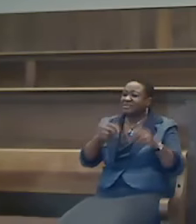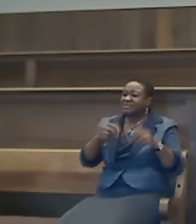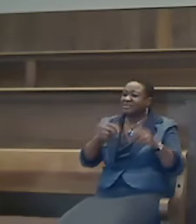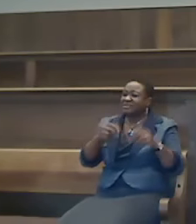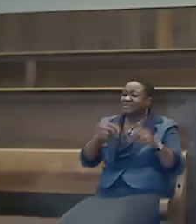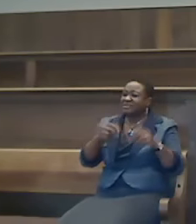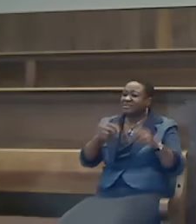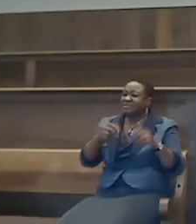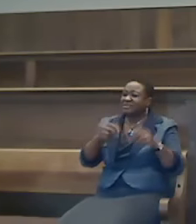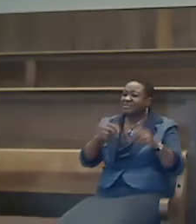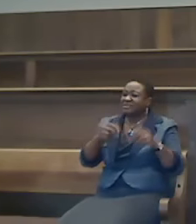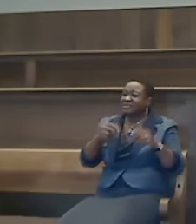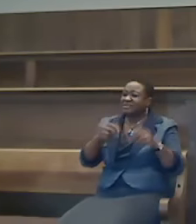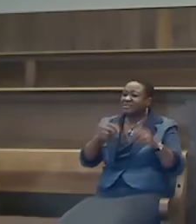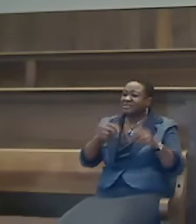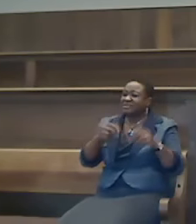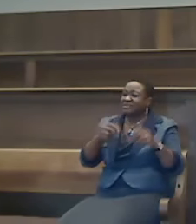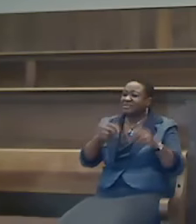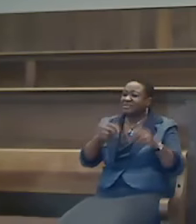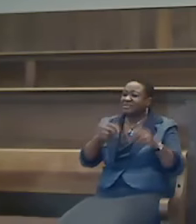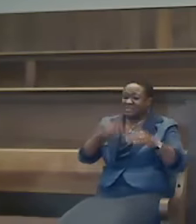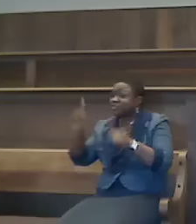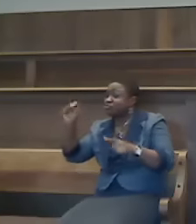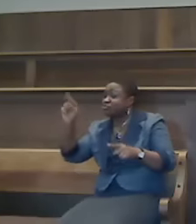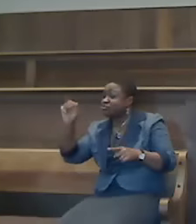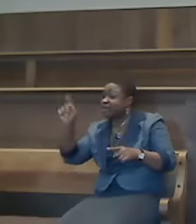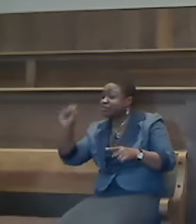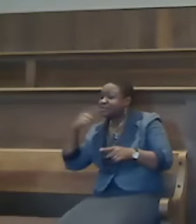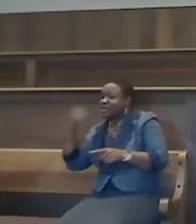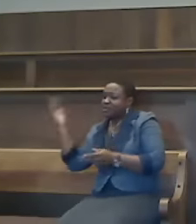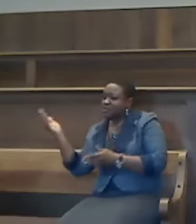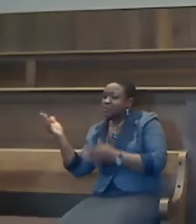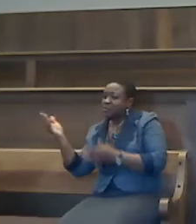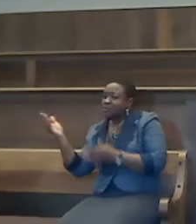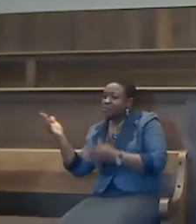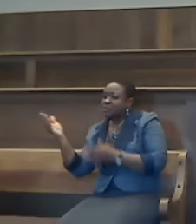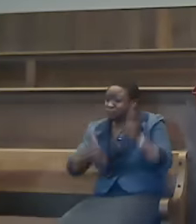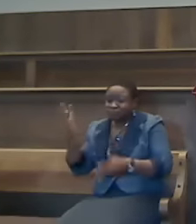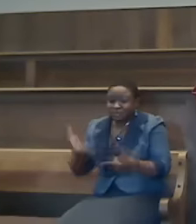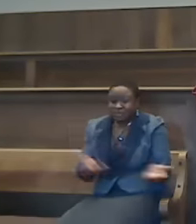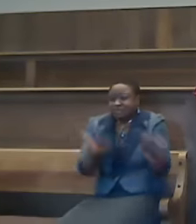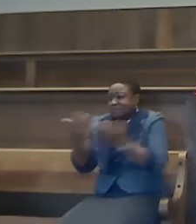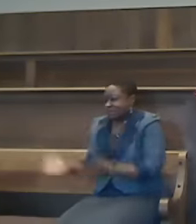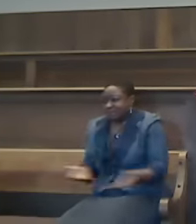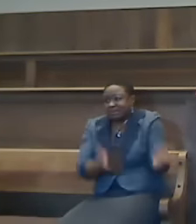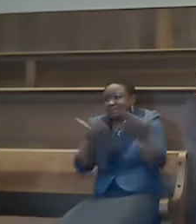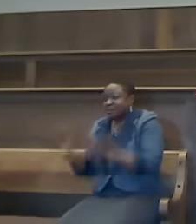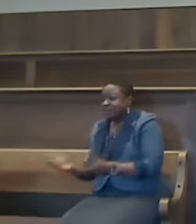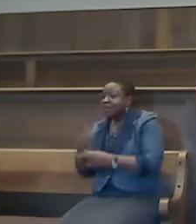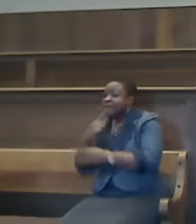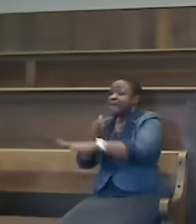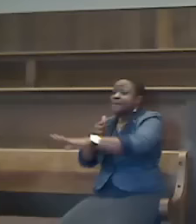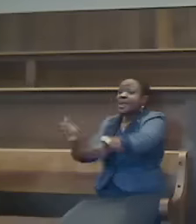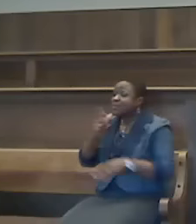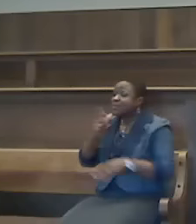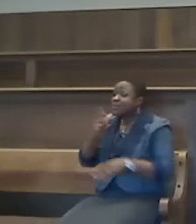dead chickens. And they blamed it on Joel Salatin's pasture-raised chicken operation, which